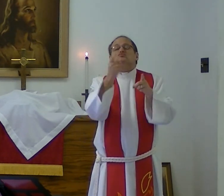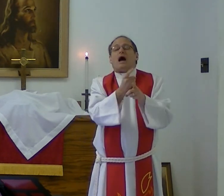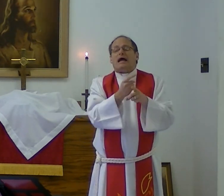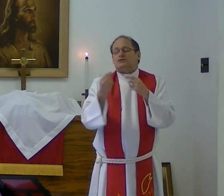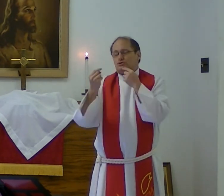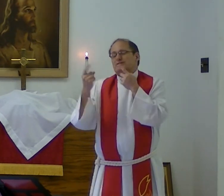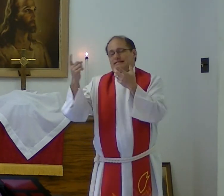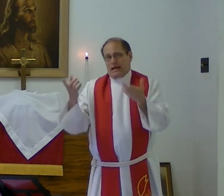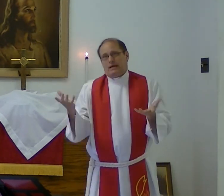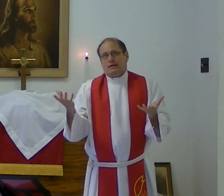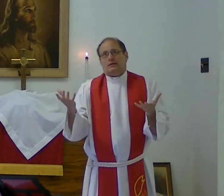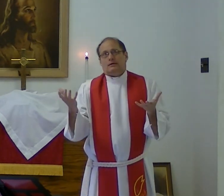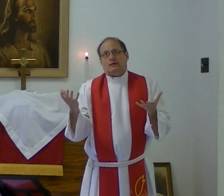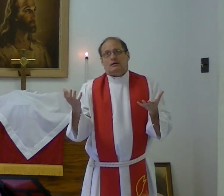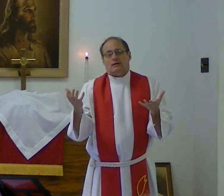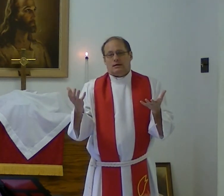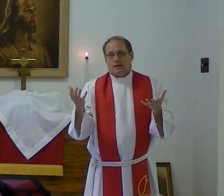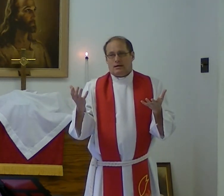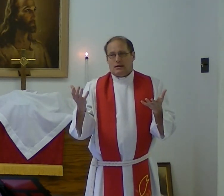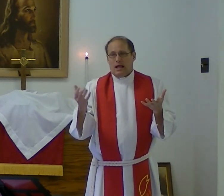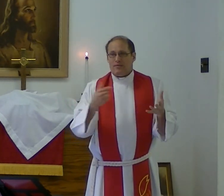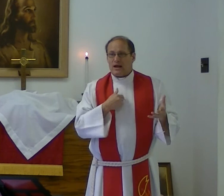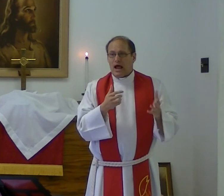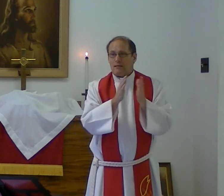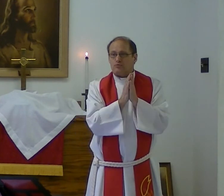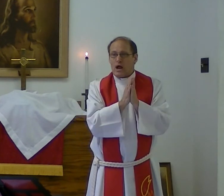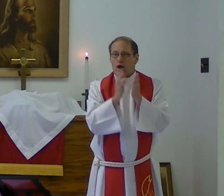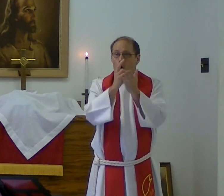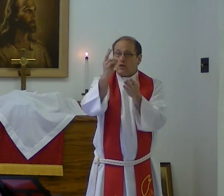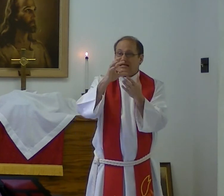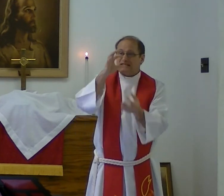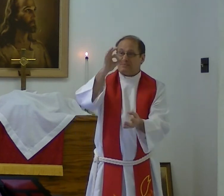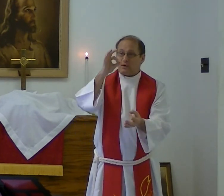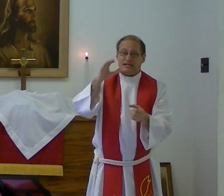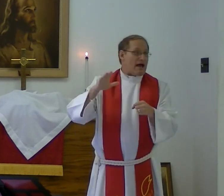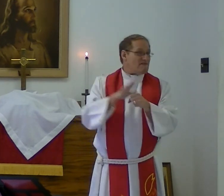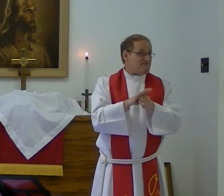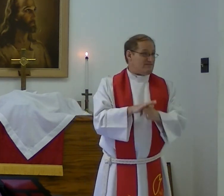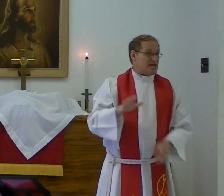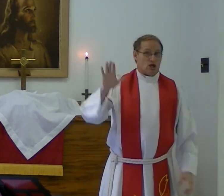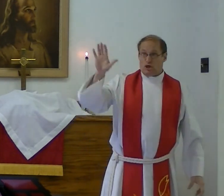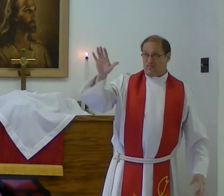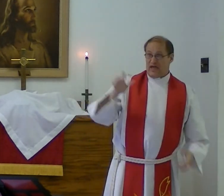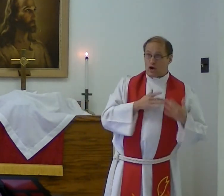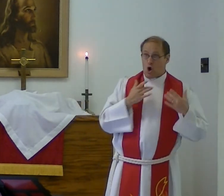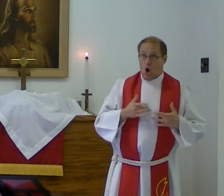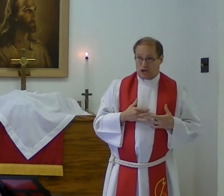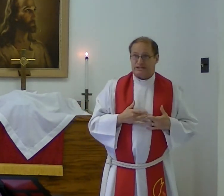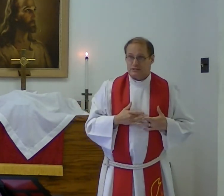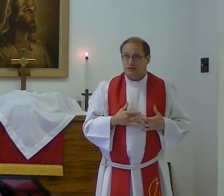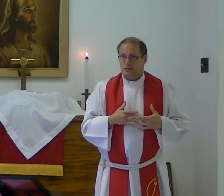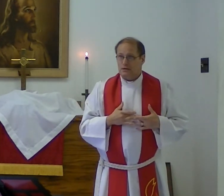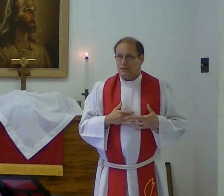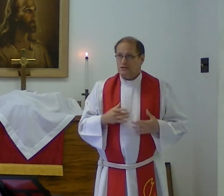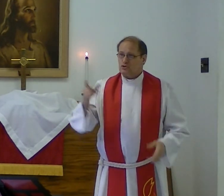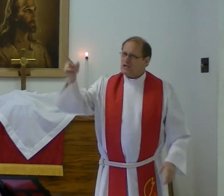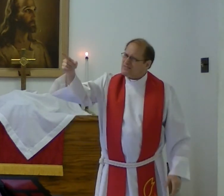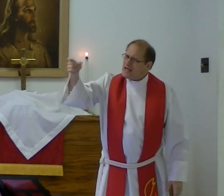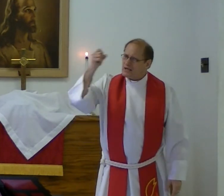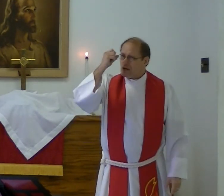right to say. And then I am praying, Holy Spirit, fill their heart so that they can